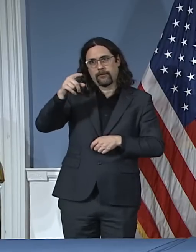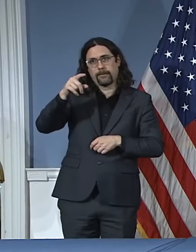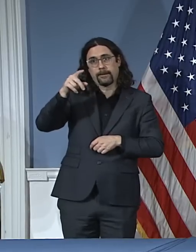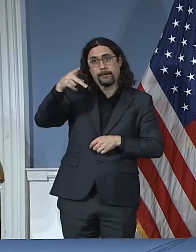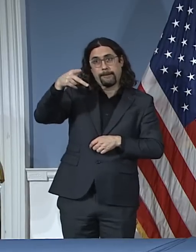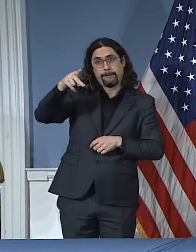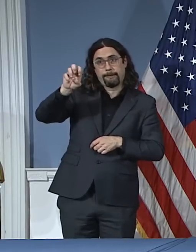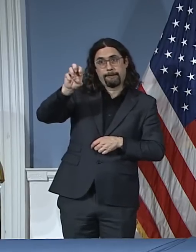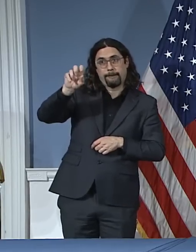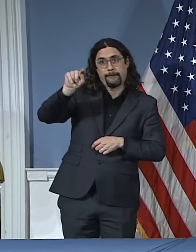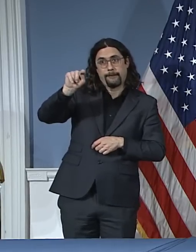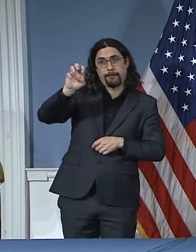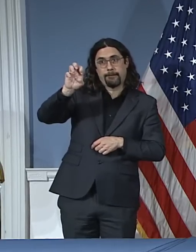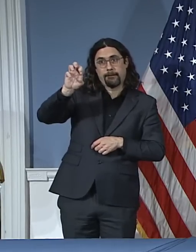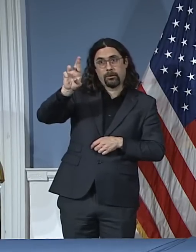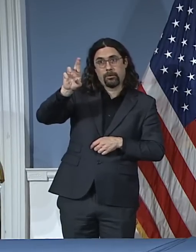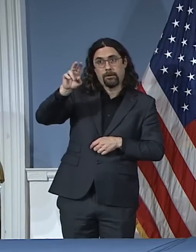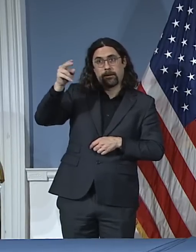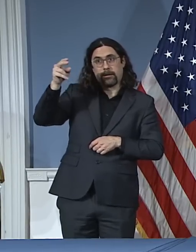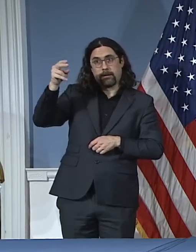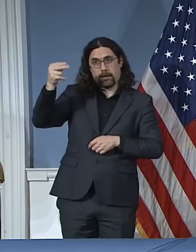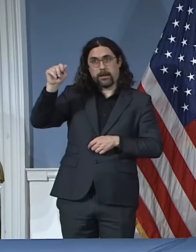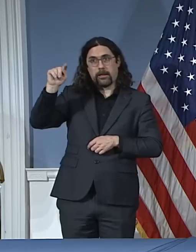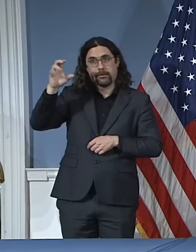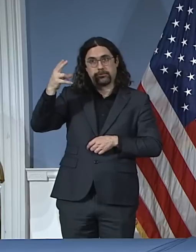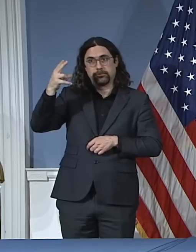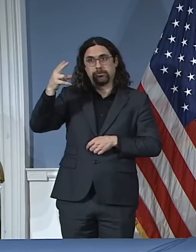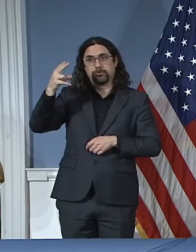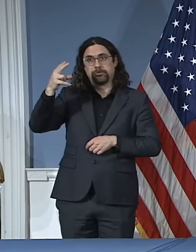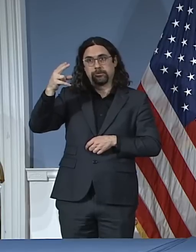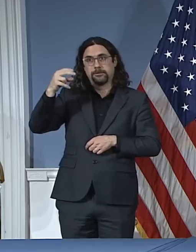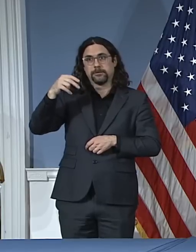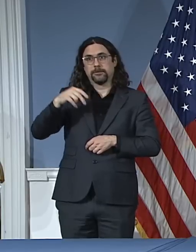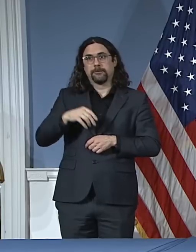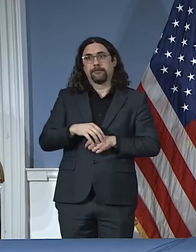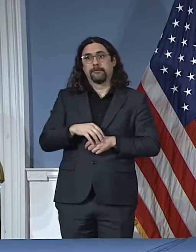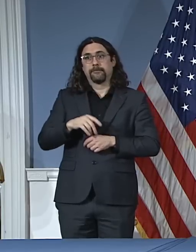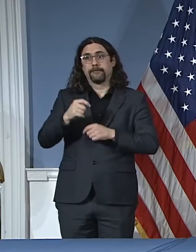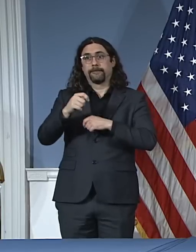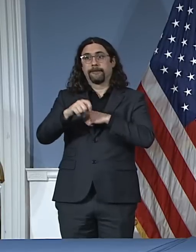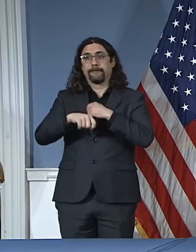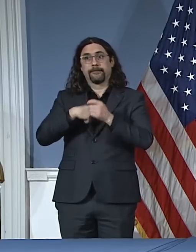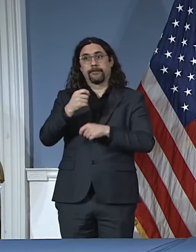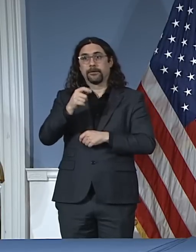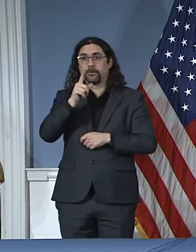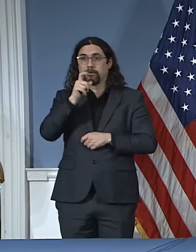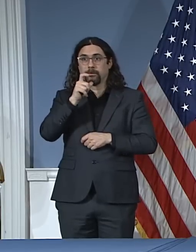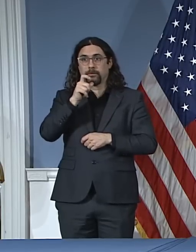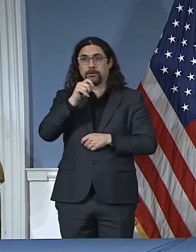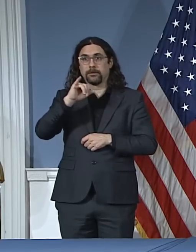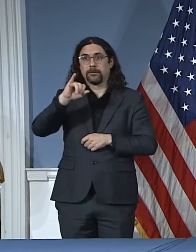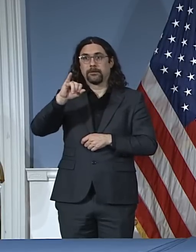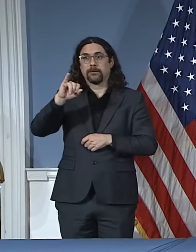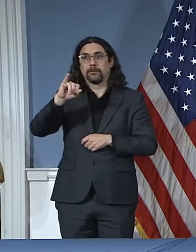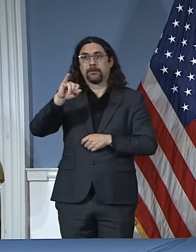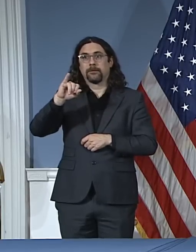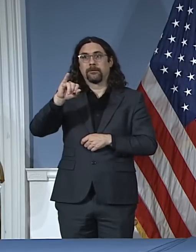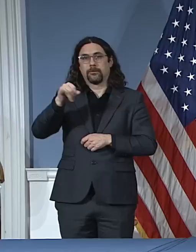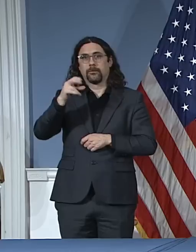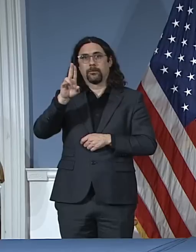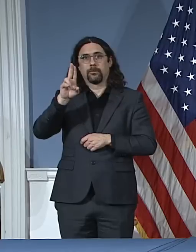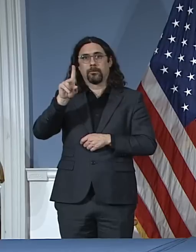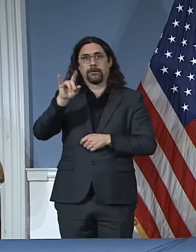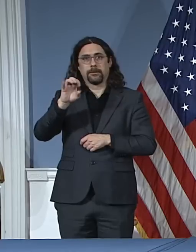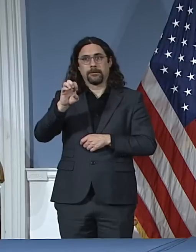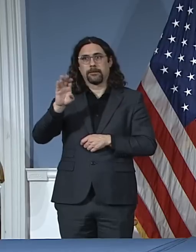Health and Human Services, will be Julie Barrow, who has worked in our intergovernmental affairs operation, and thank her for taking on that